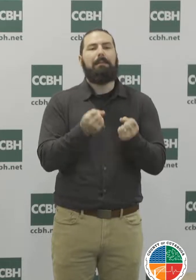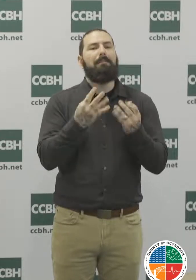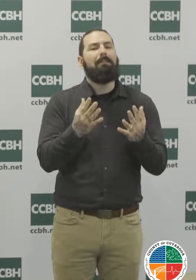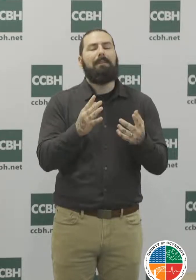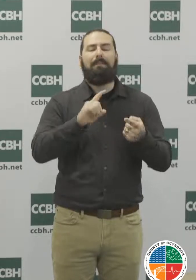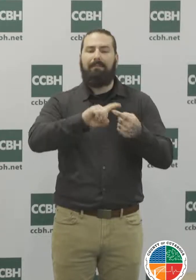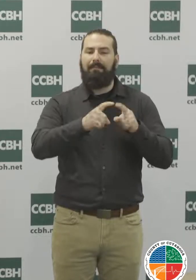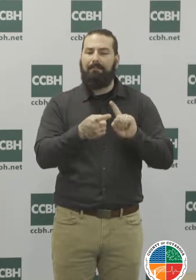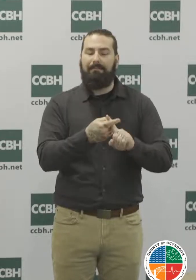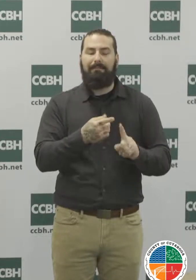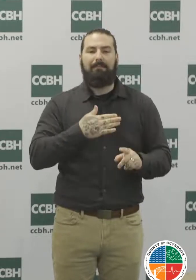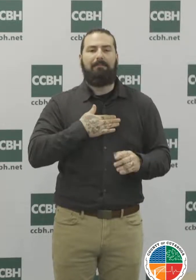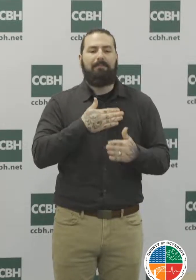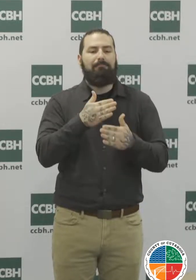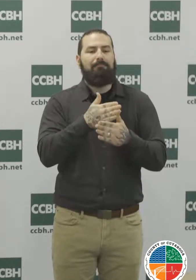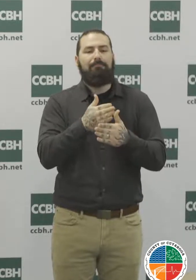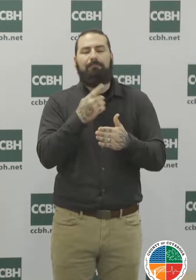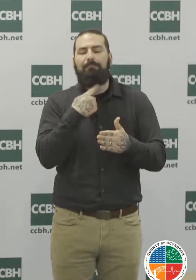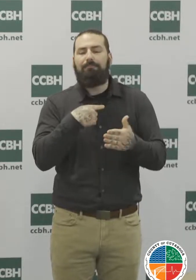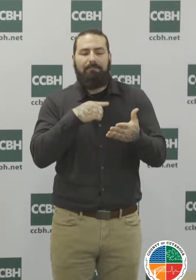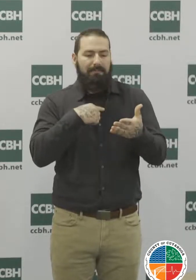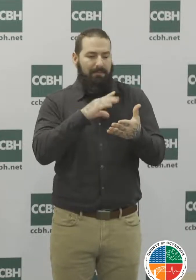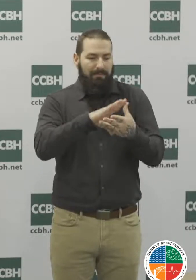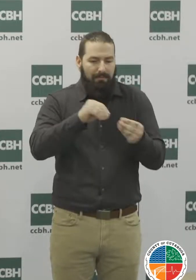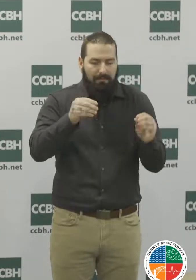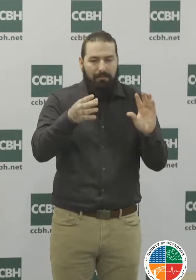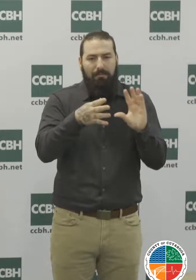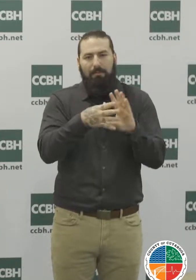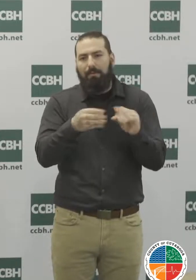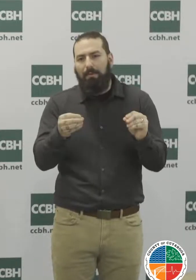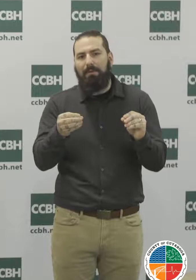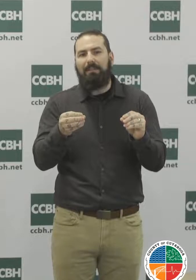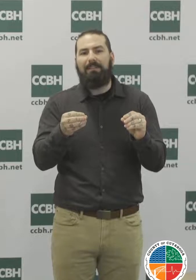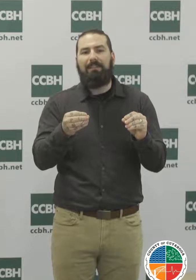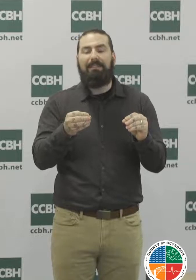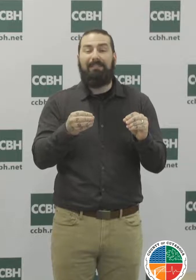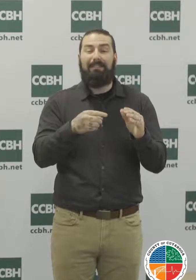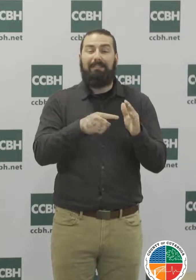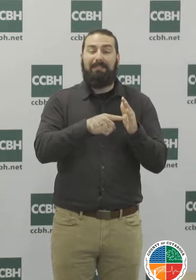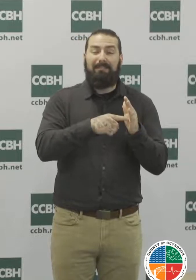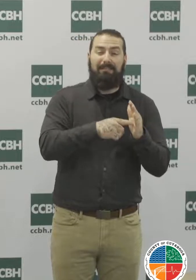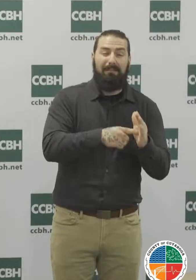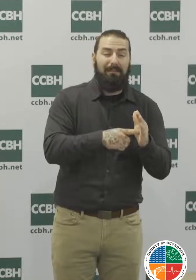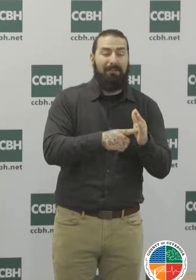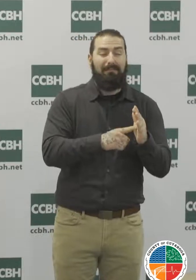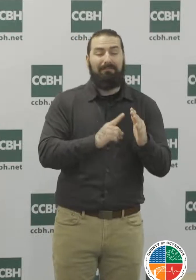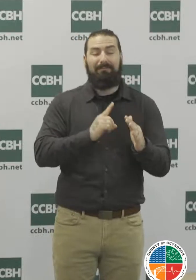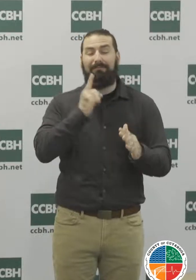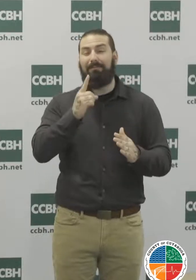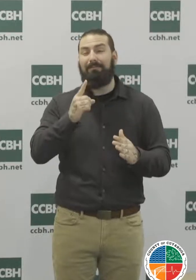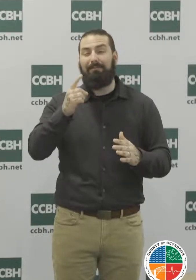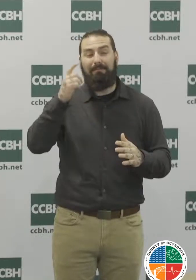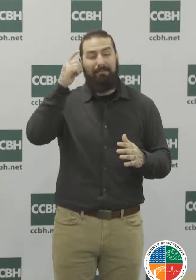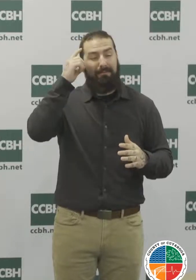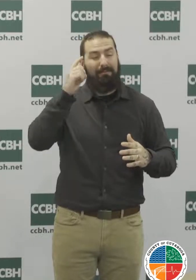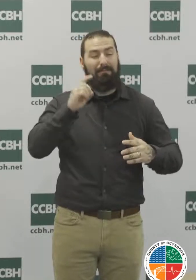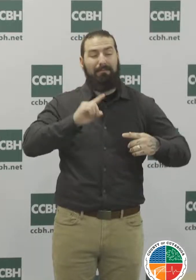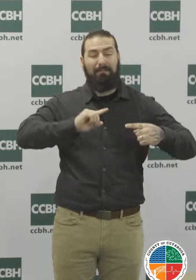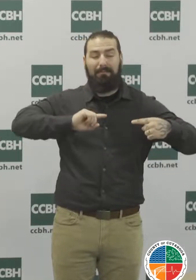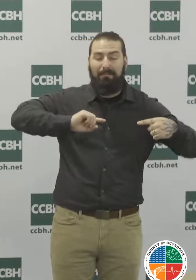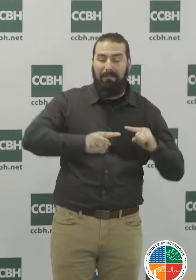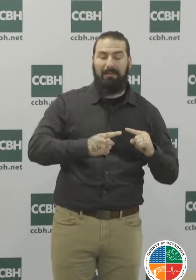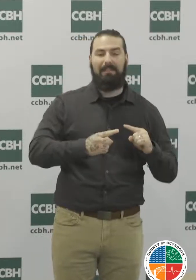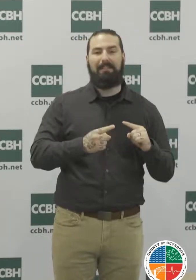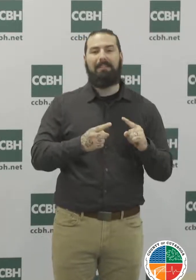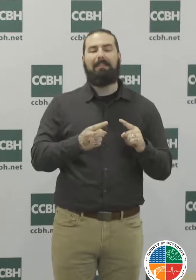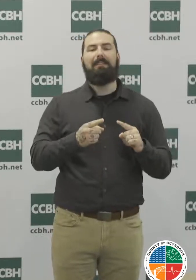shared their own stories of encounters that exude pure mental anguish. When we hear the stories and